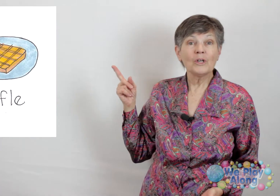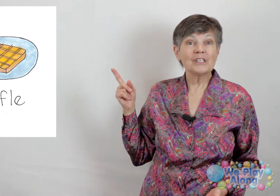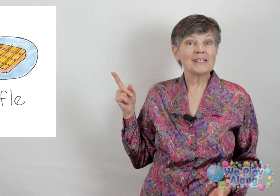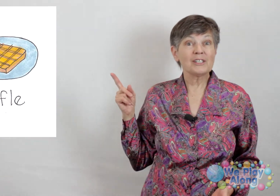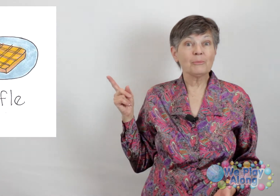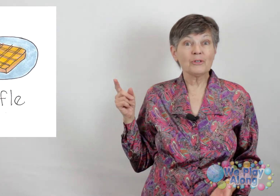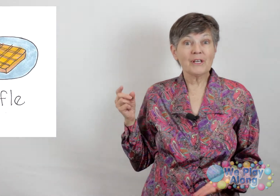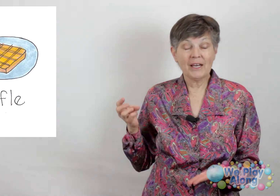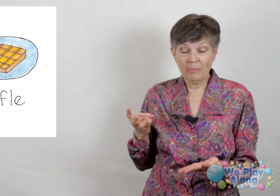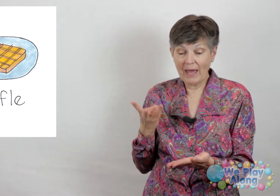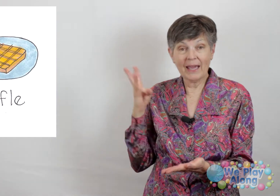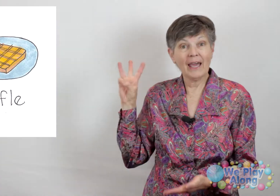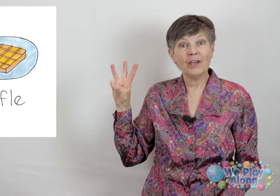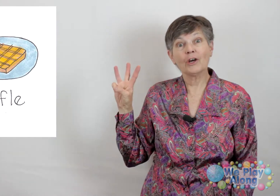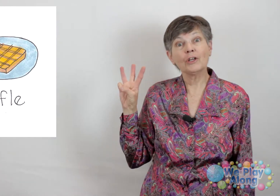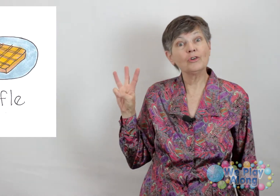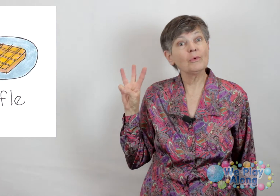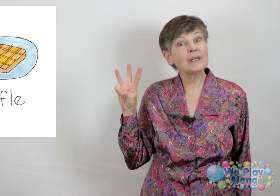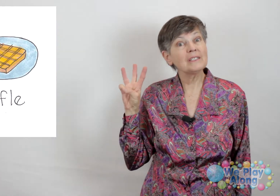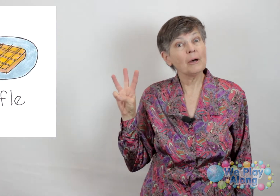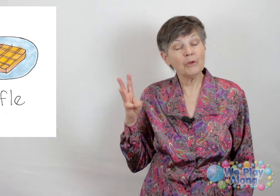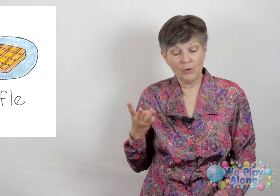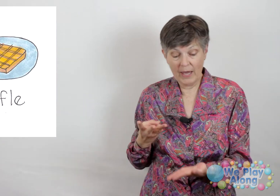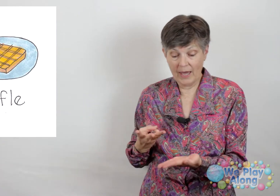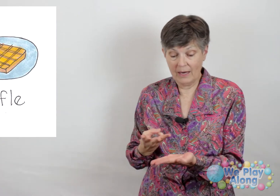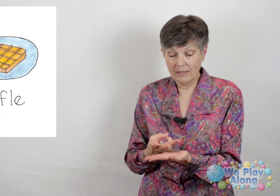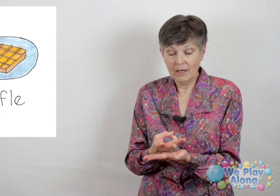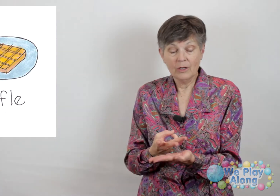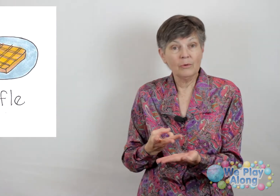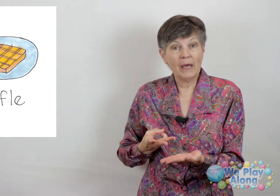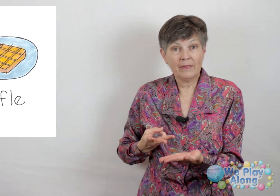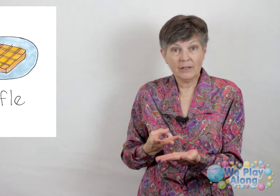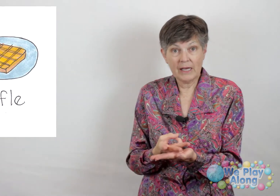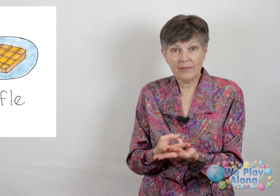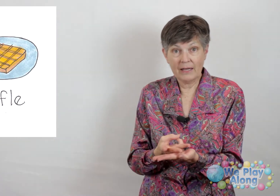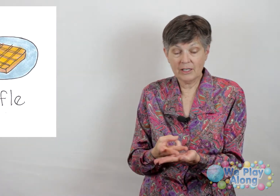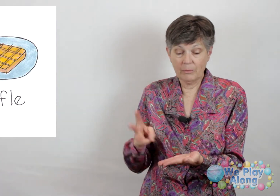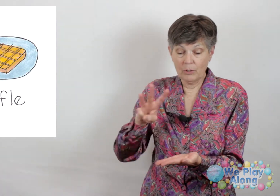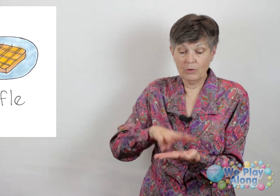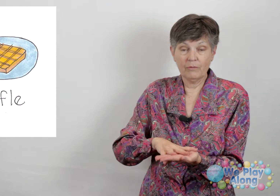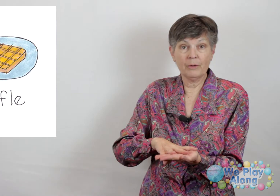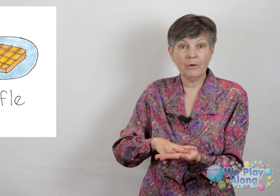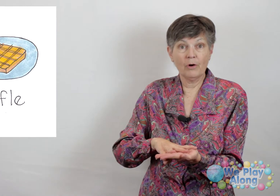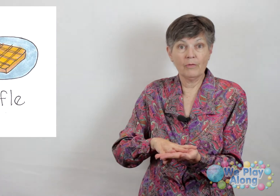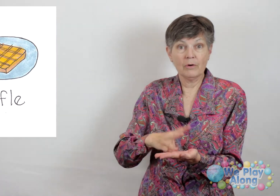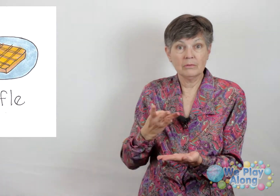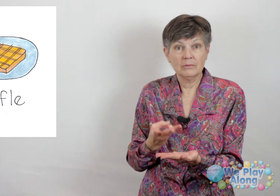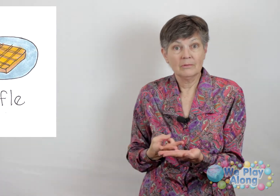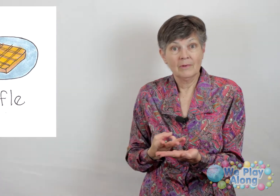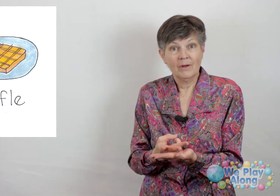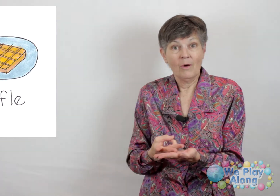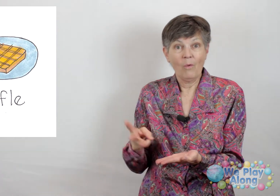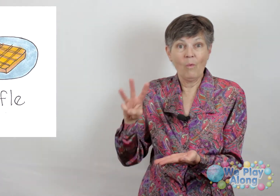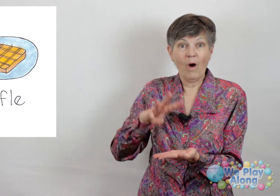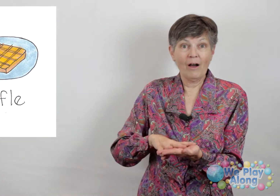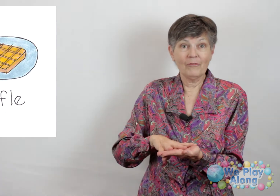is a similar sign to pancake, you're going to do it with a W hand. You take that W and flip it over.